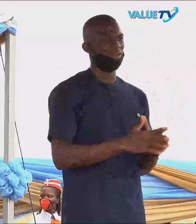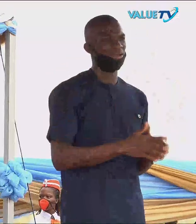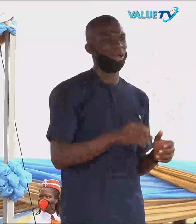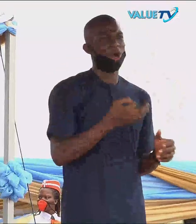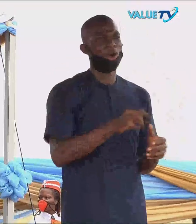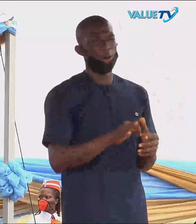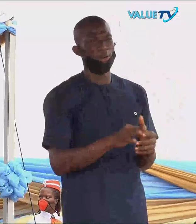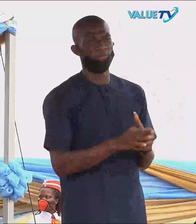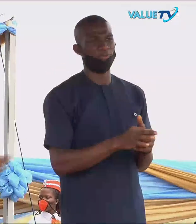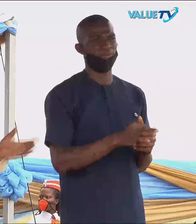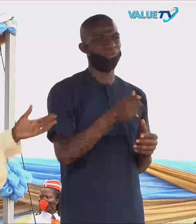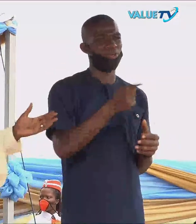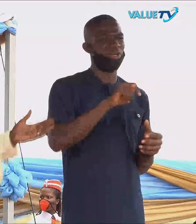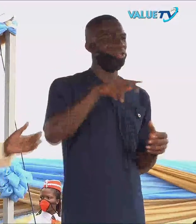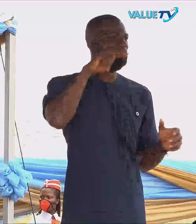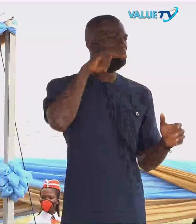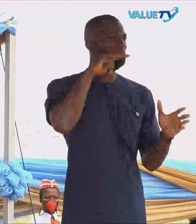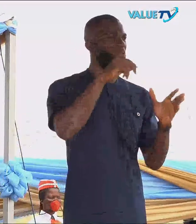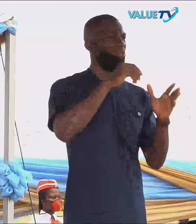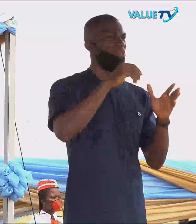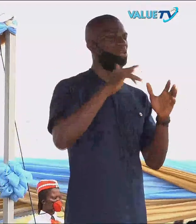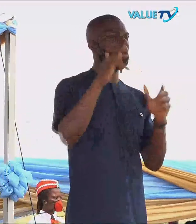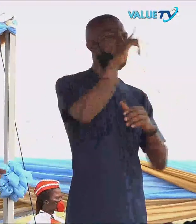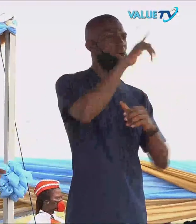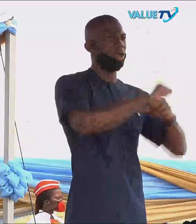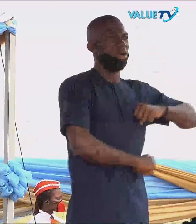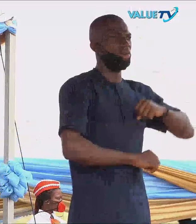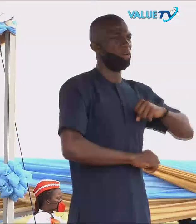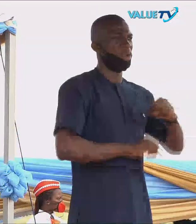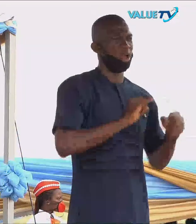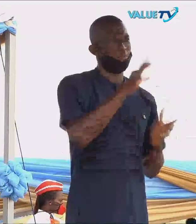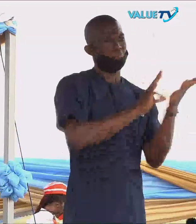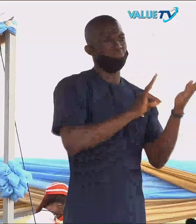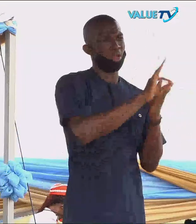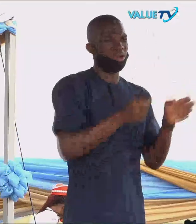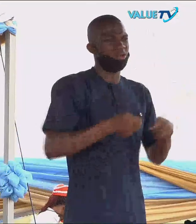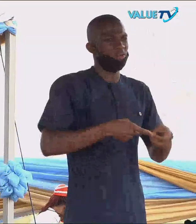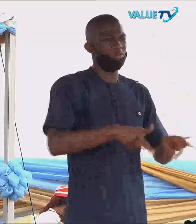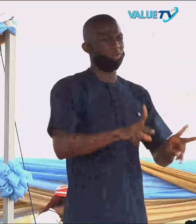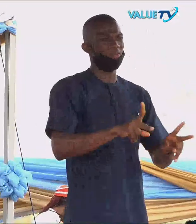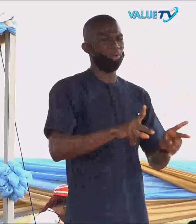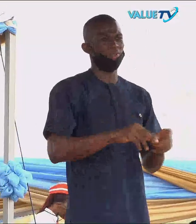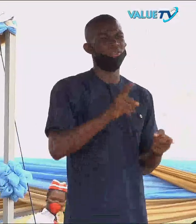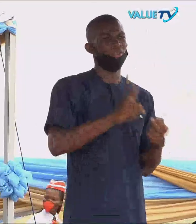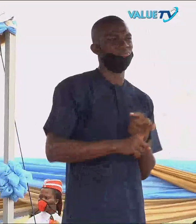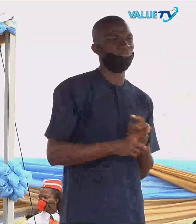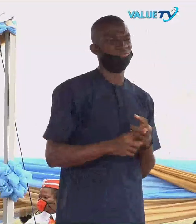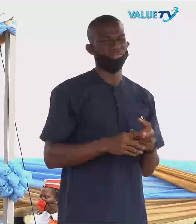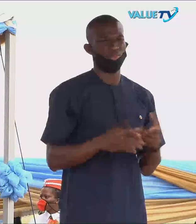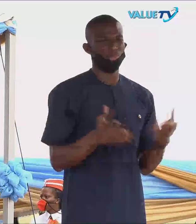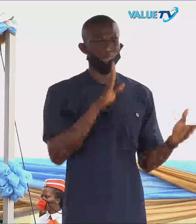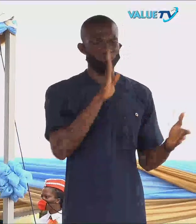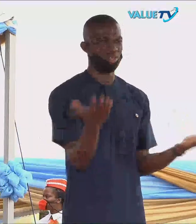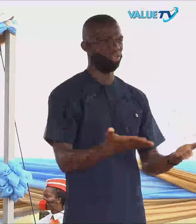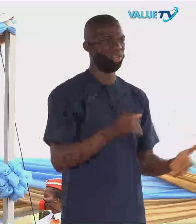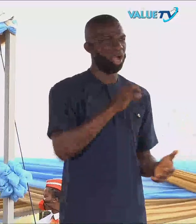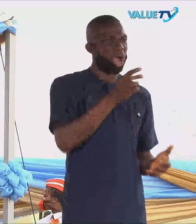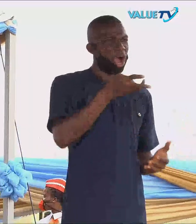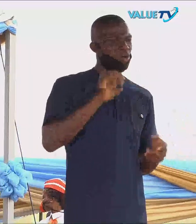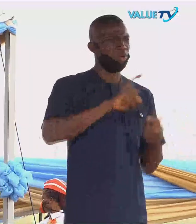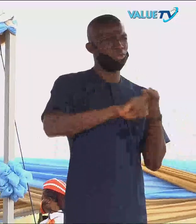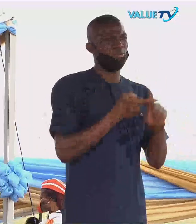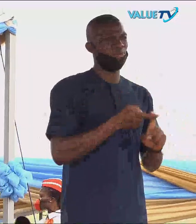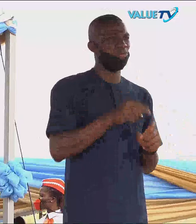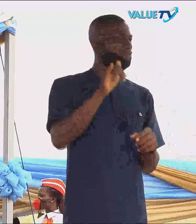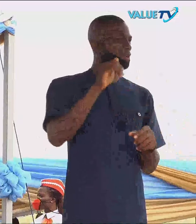Force. So I count it a privilege to partake in the burial of my father. I was with a friend yesterday and I told